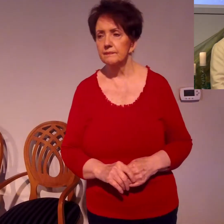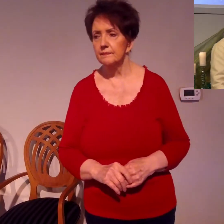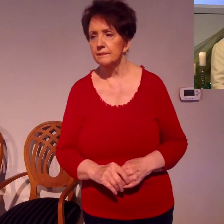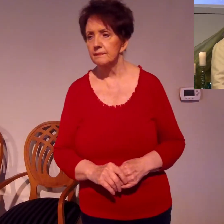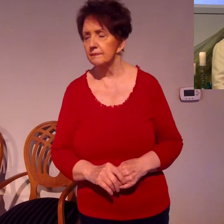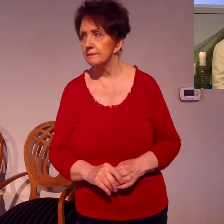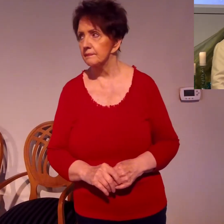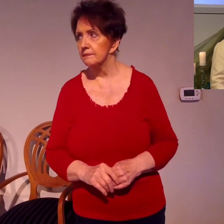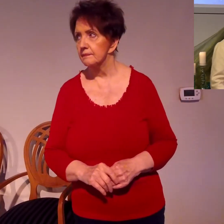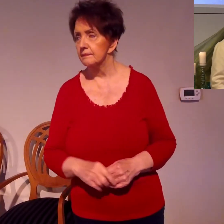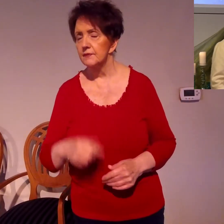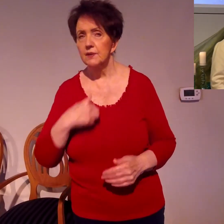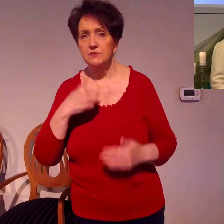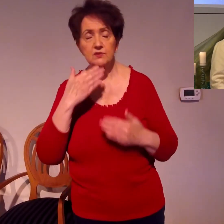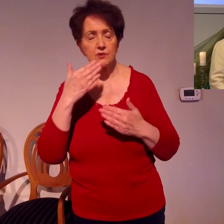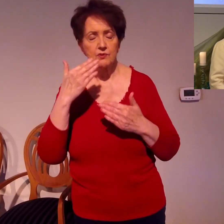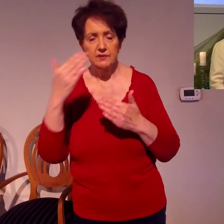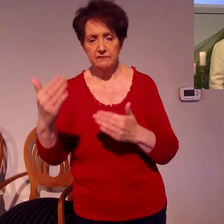I'm so grateful.